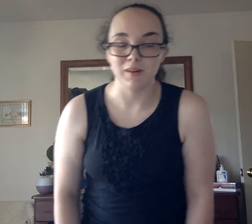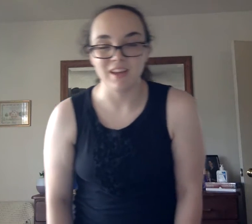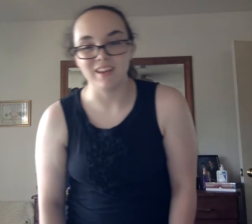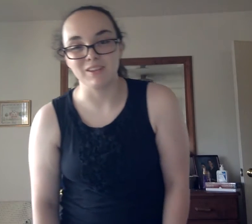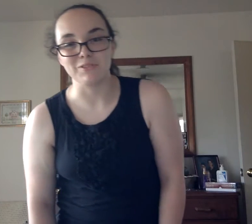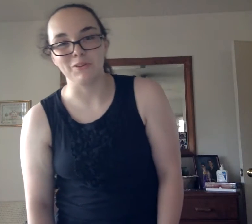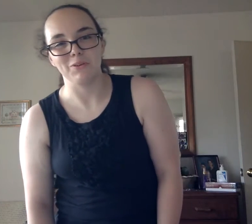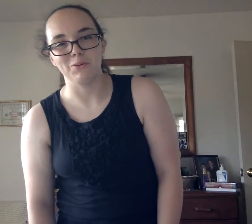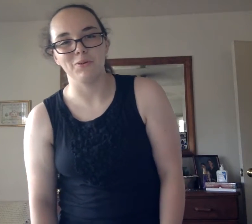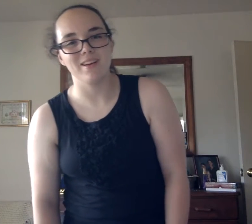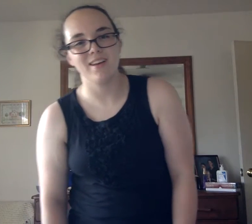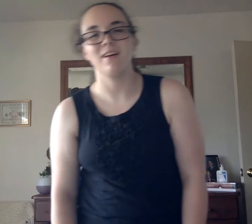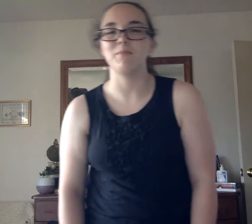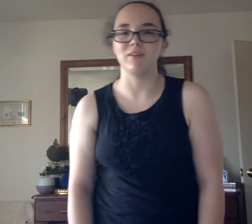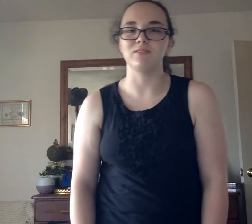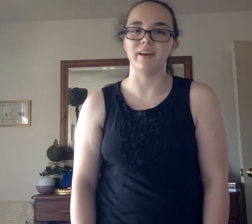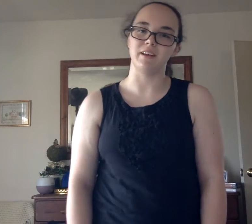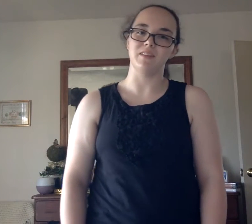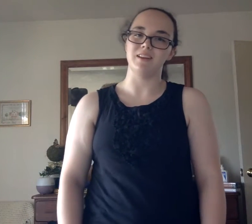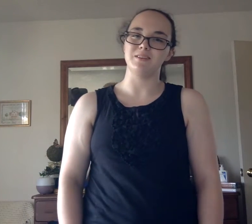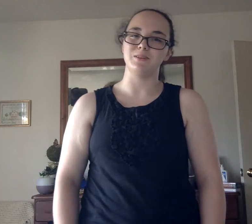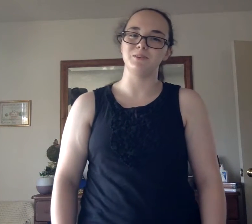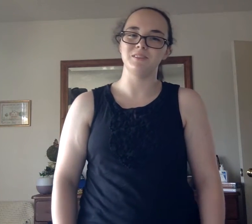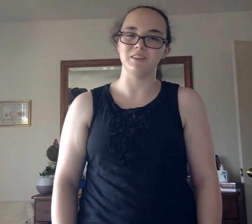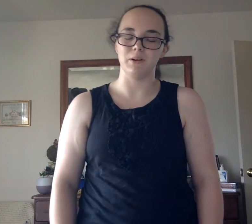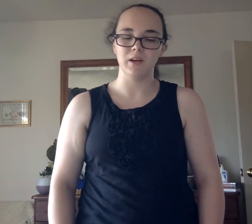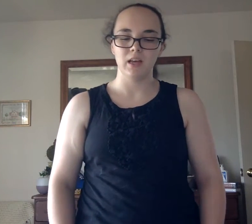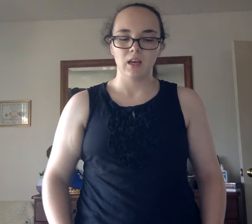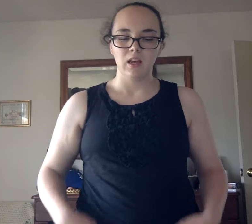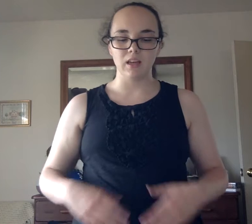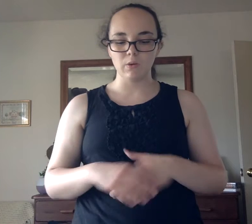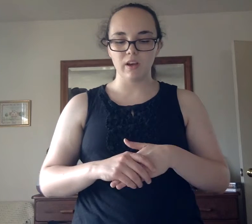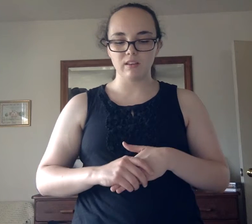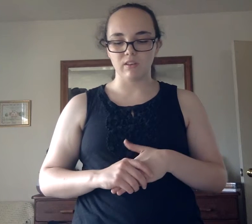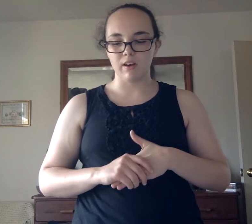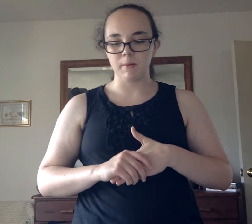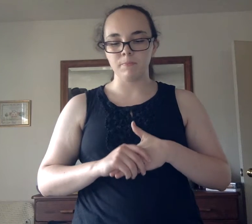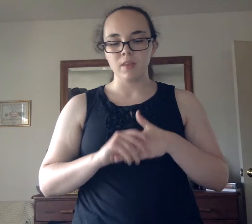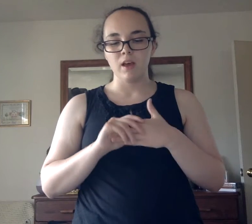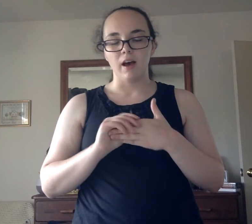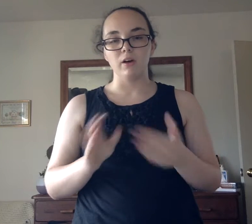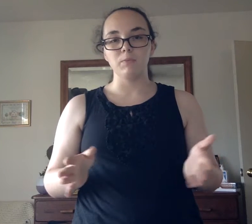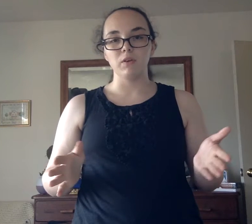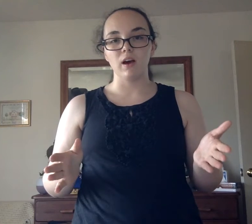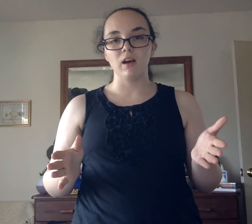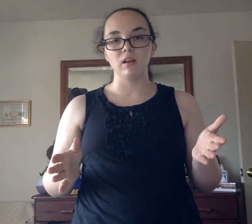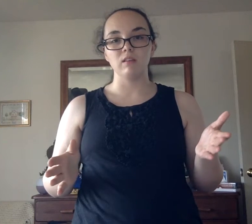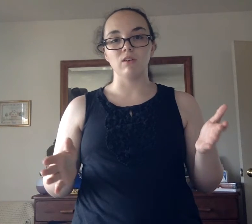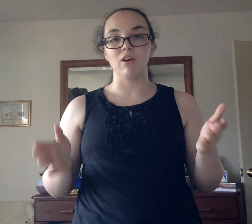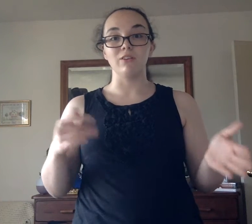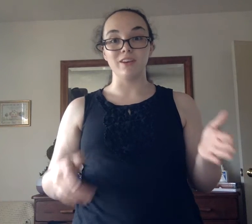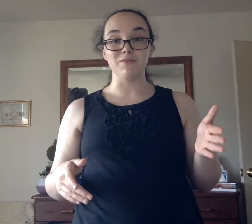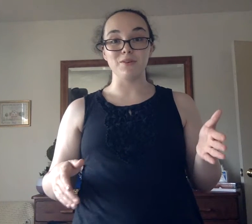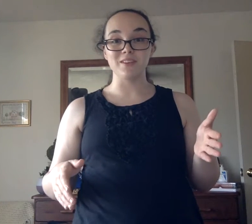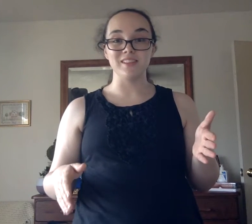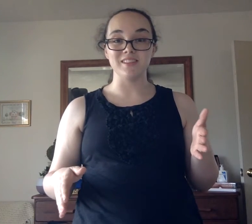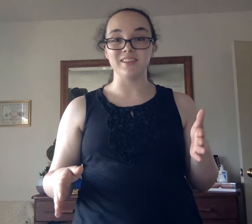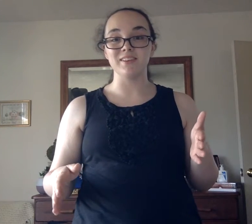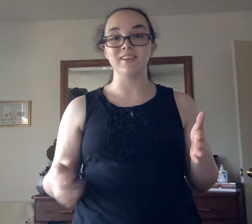somebody can show you a better sign if they need to. So anyways, I hope you guys are looking forward to this dinner because